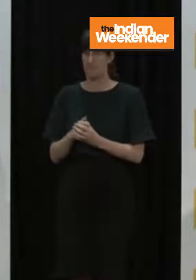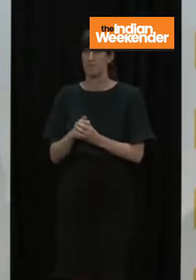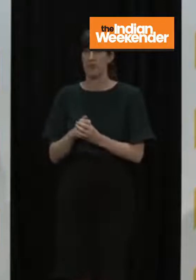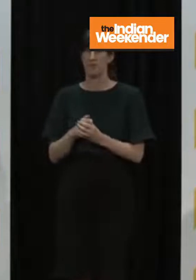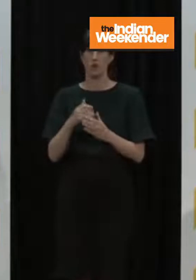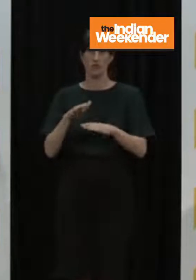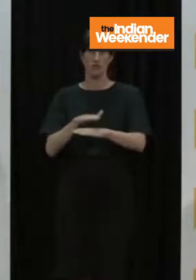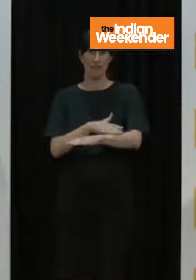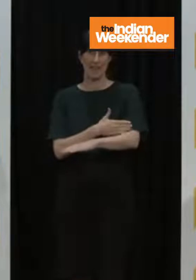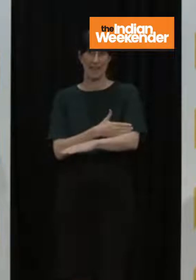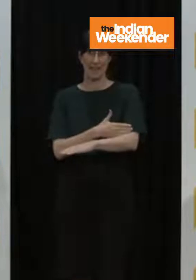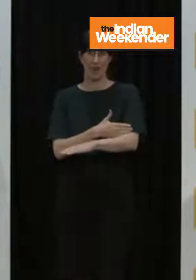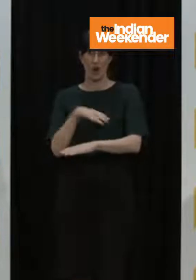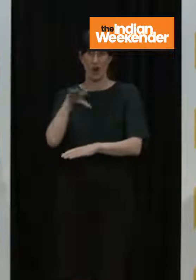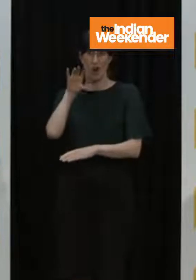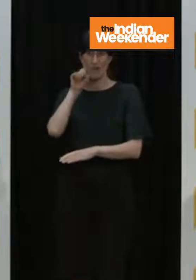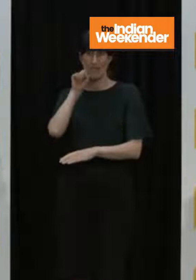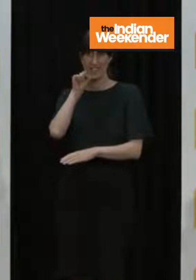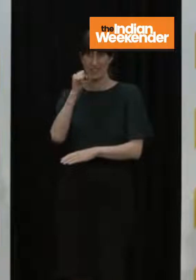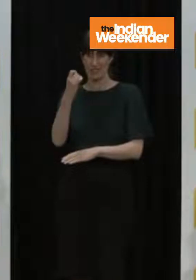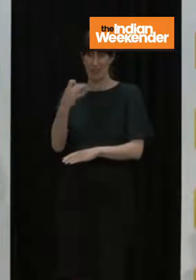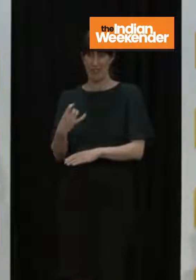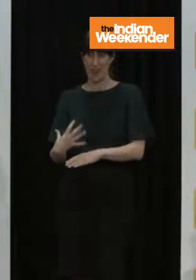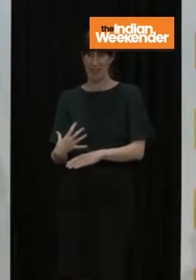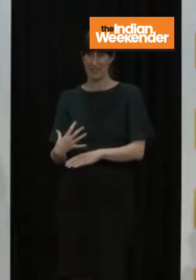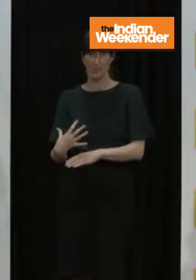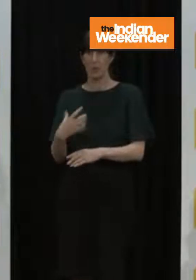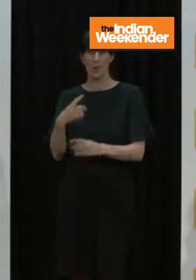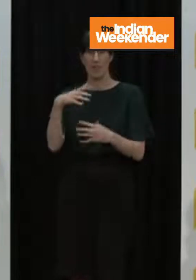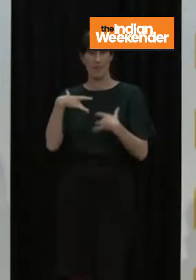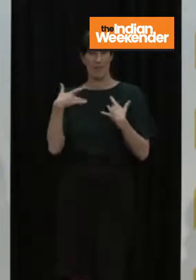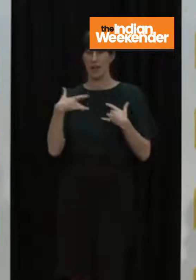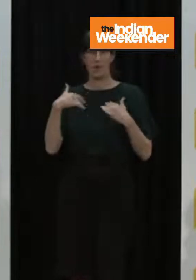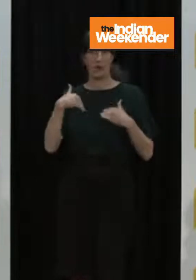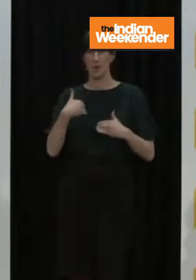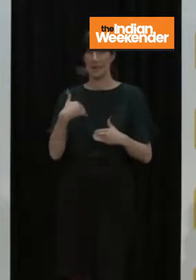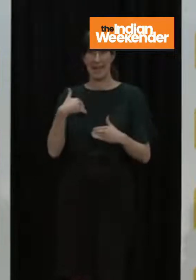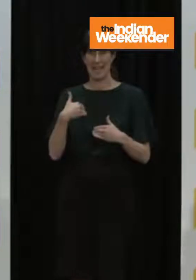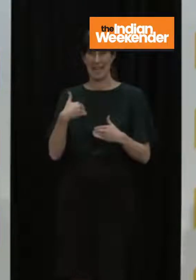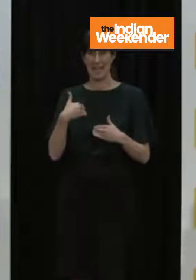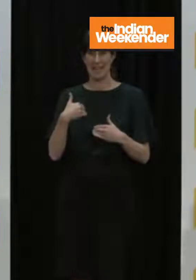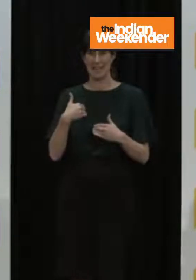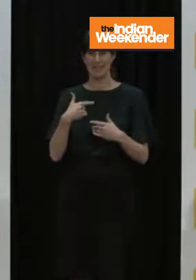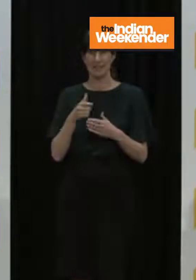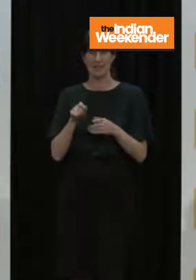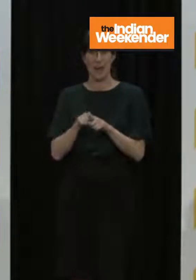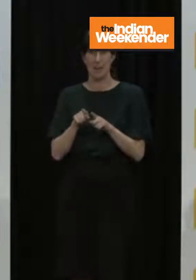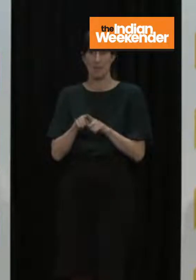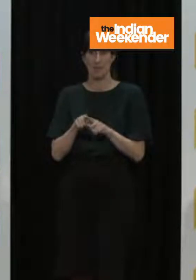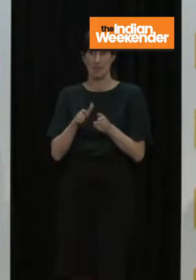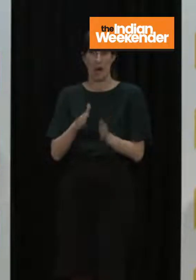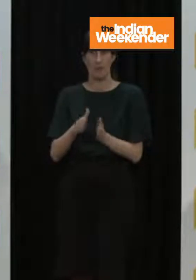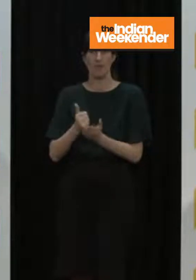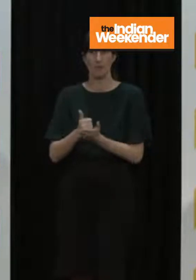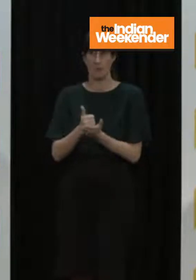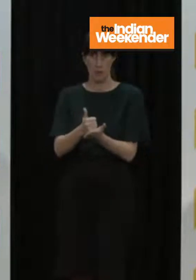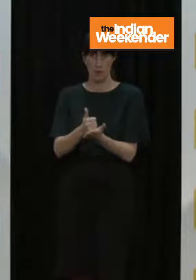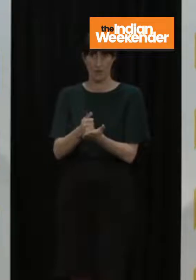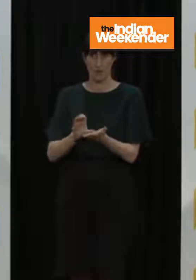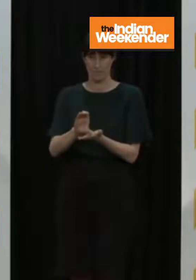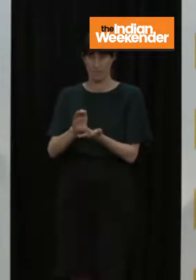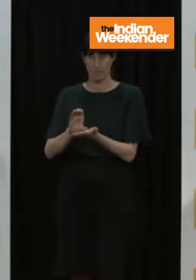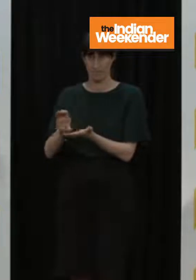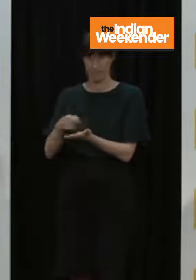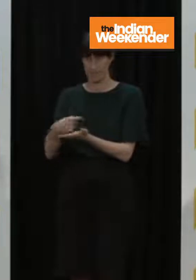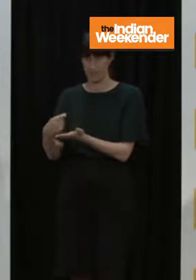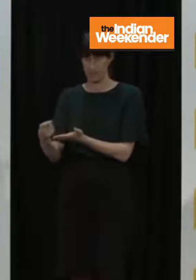framework, we don't believe that there needs to be across the board support. At the red level, what we're looking at there are particular sectors